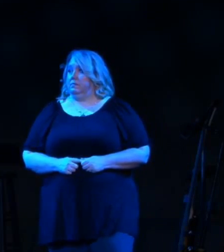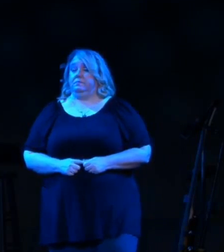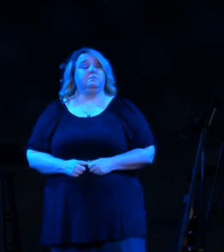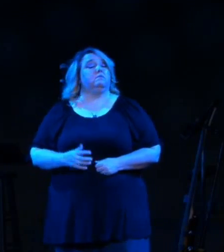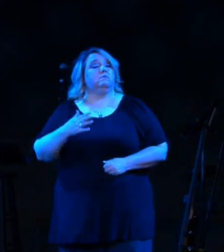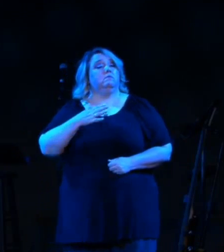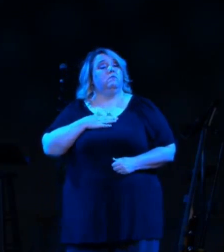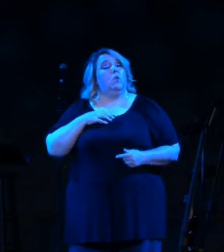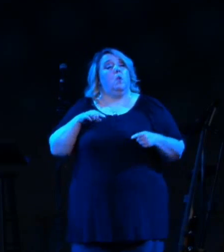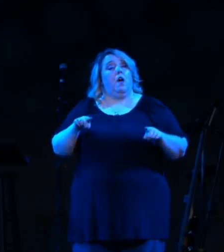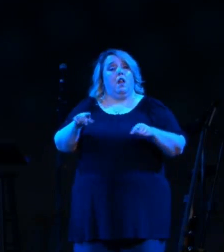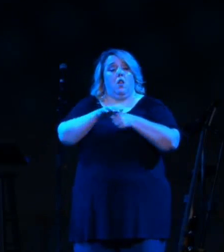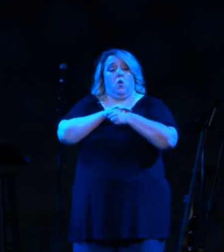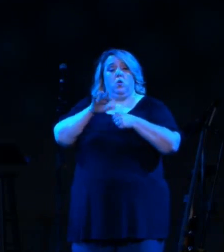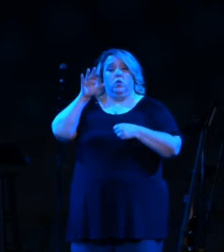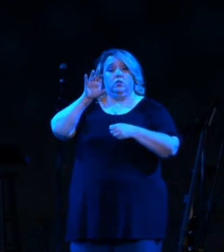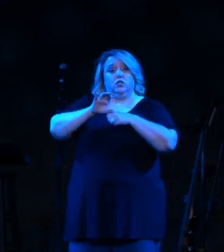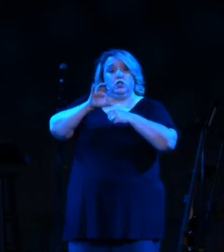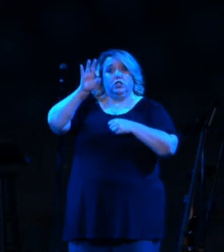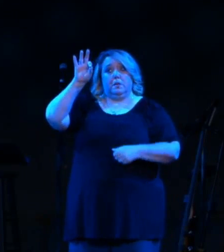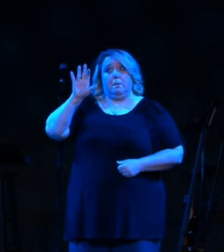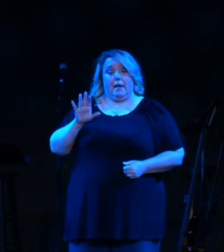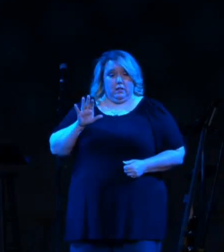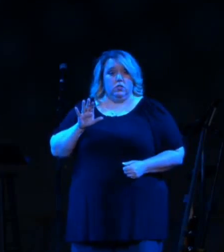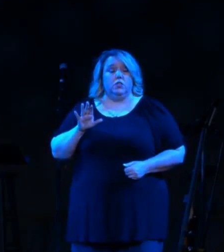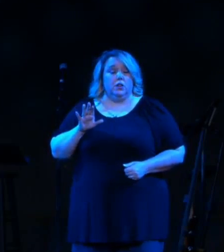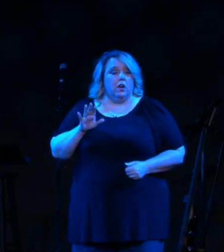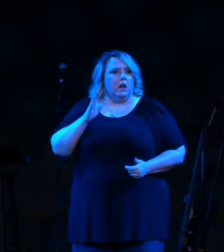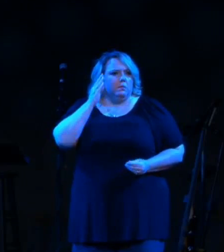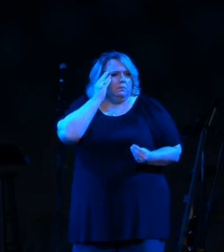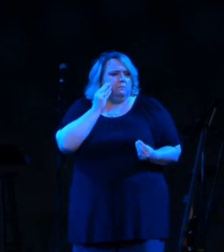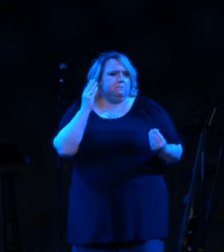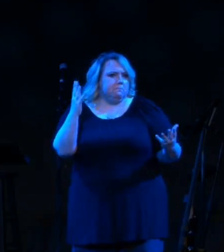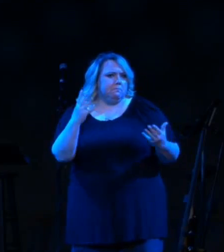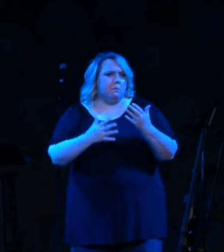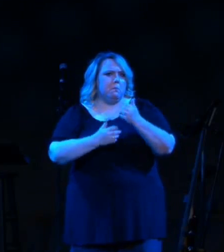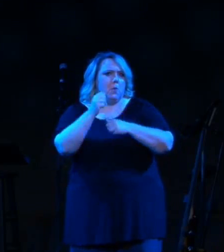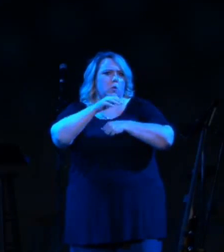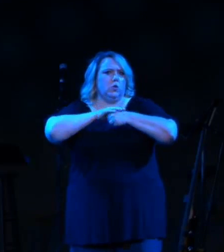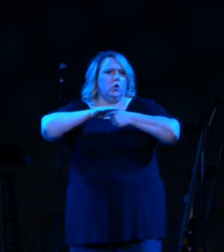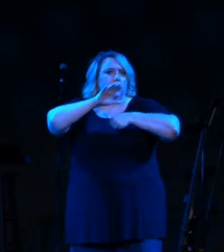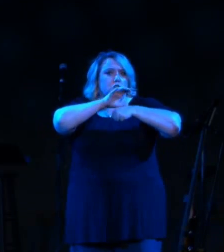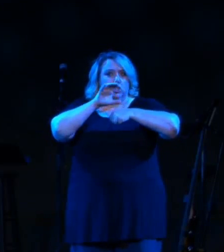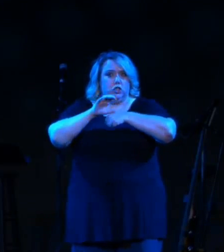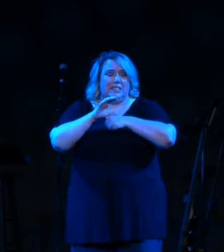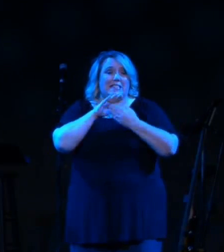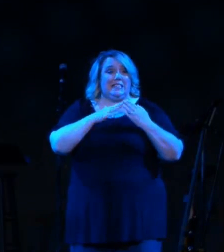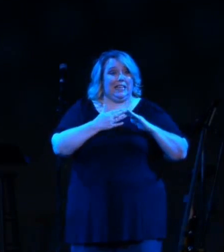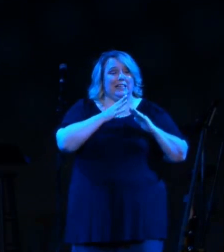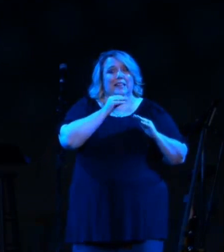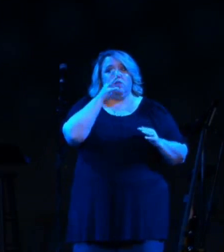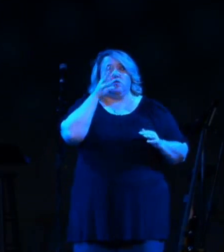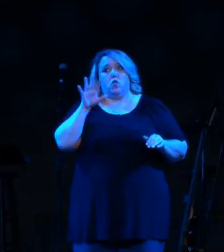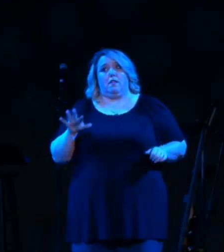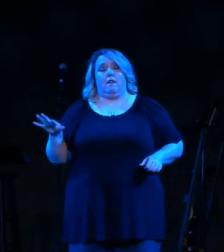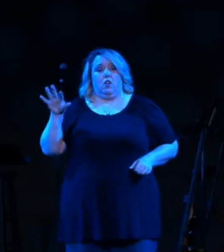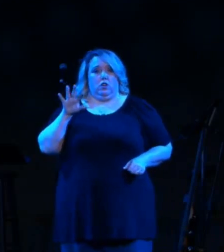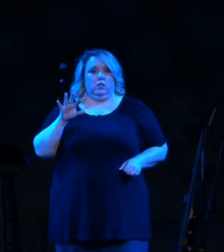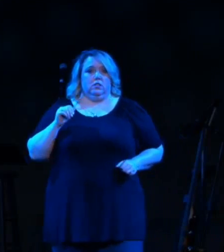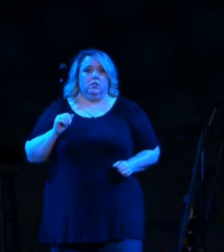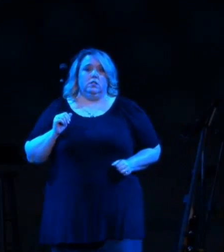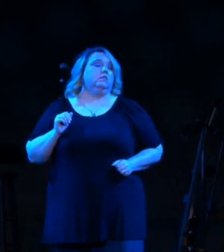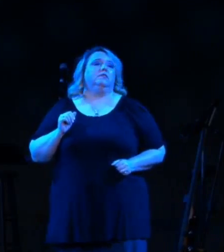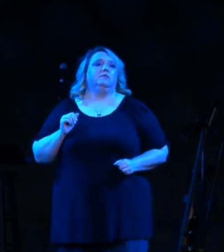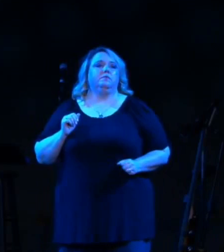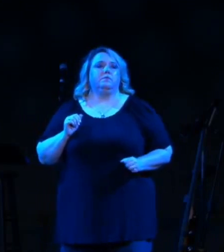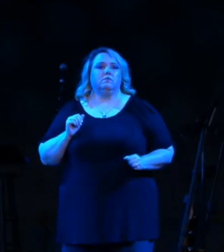church pastor that most local churches in the cities as well as in the rural areas have